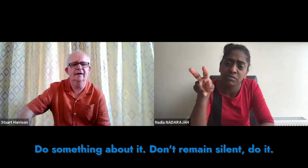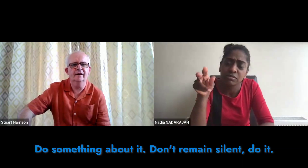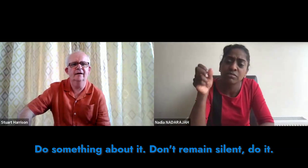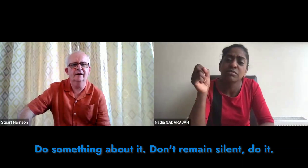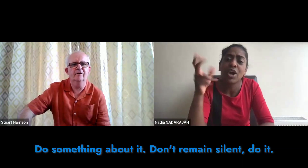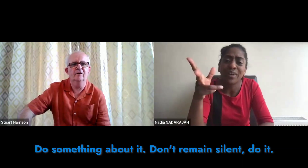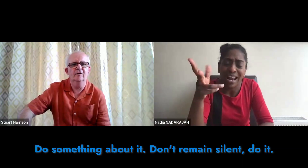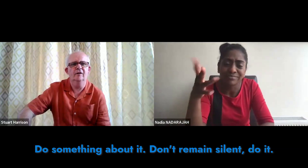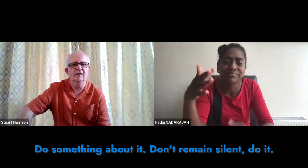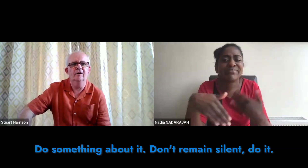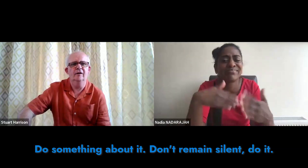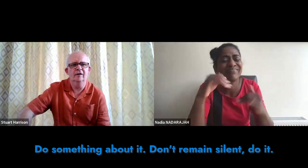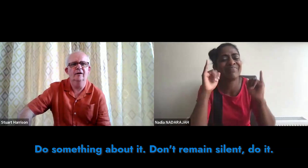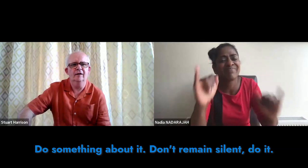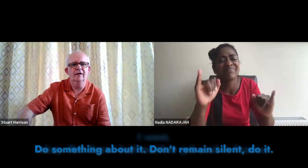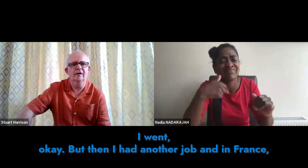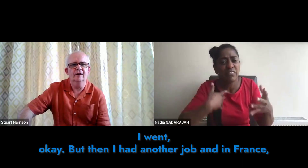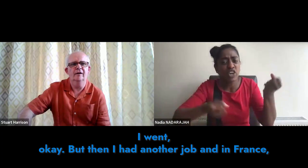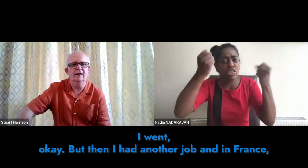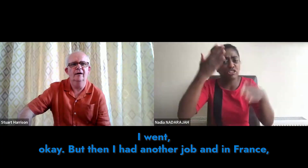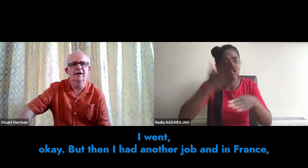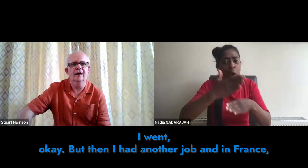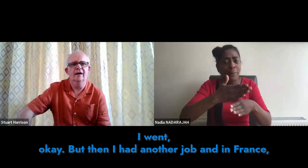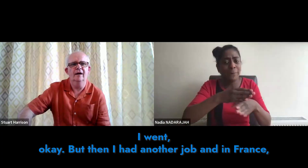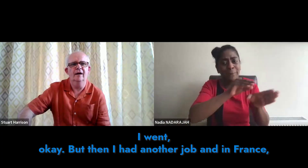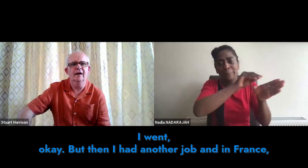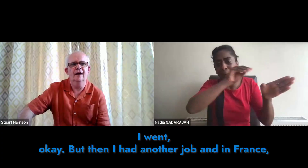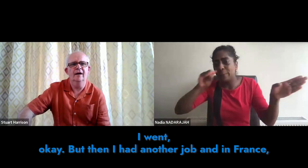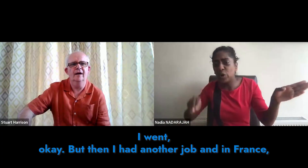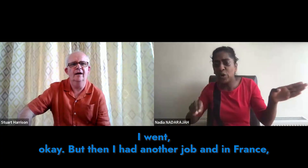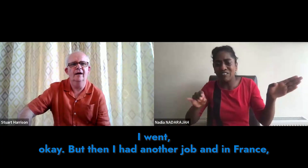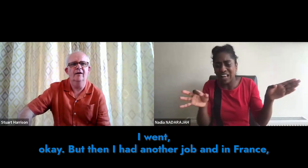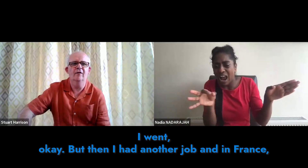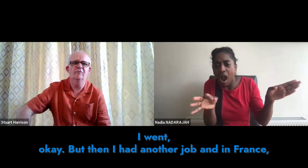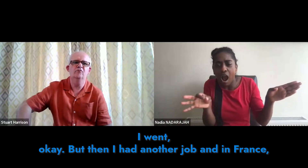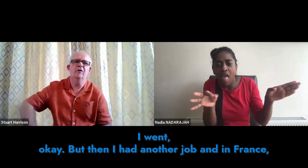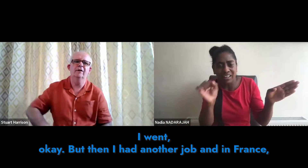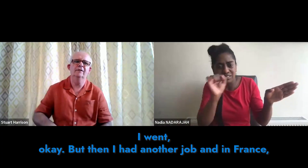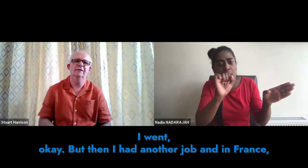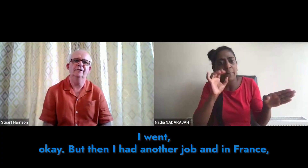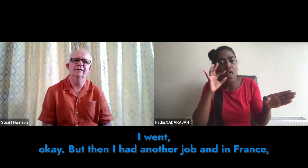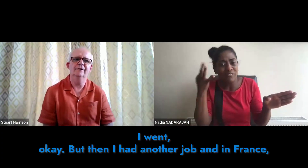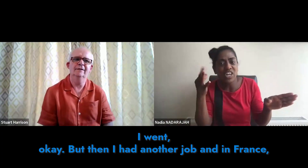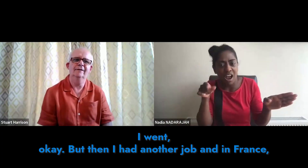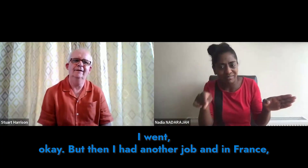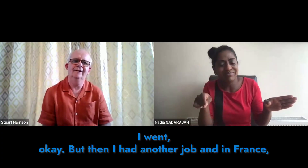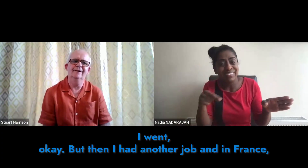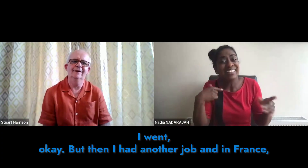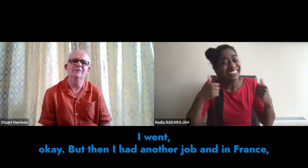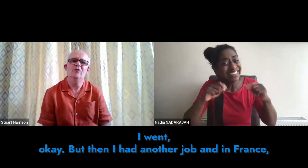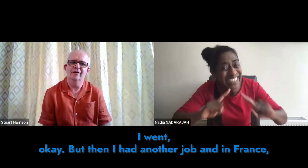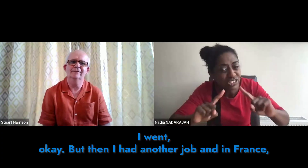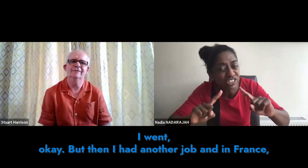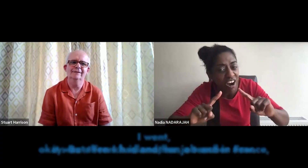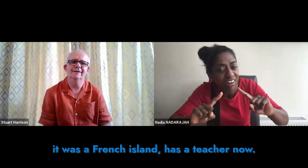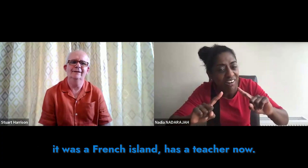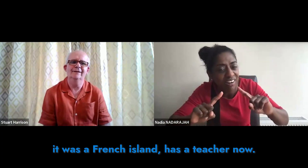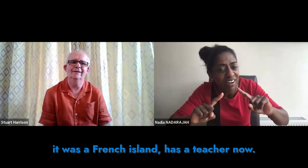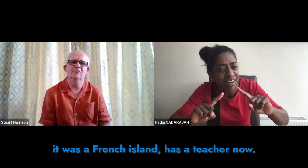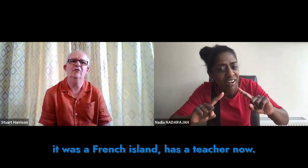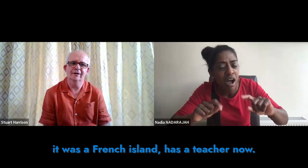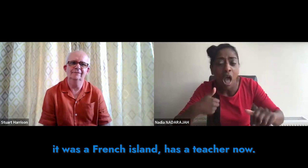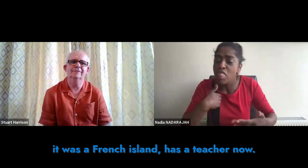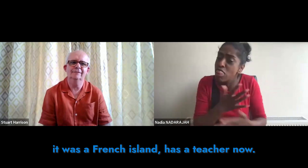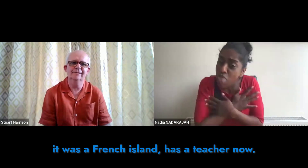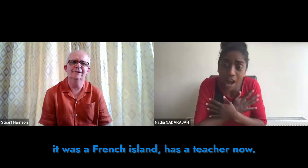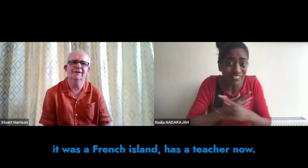remain silent, do it. I went, okay. But then I had another job in France. It was a